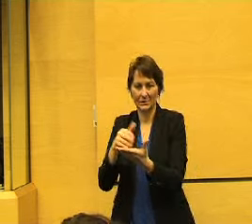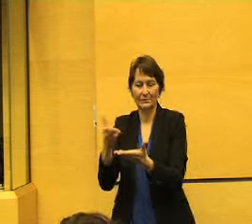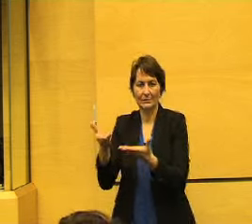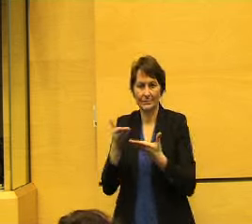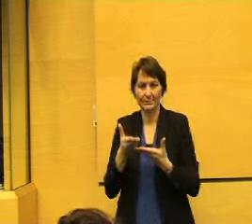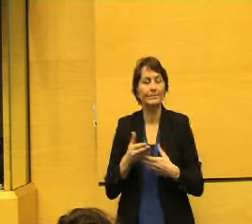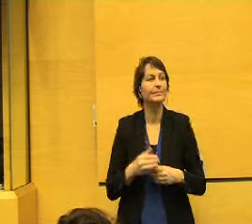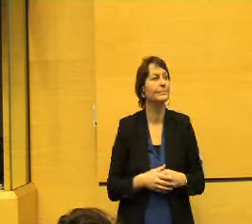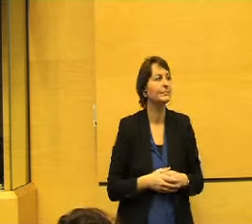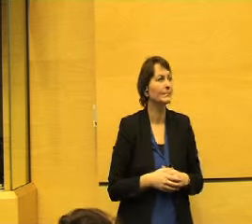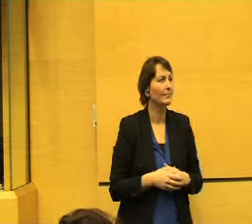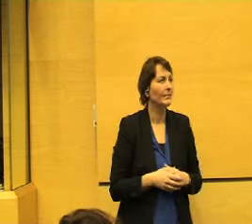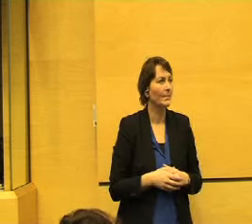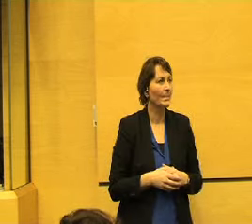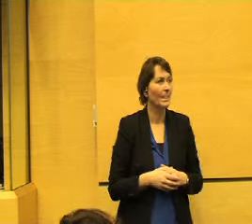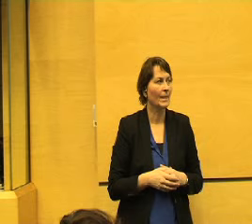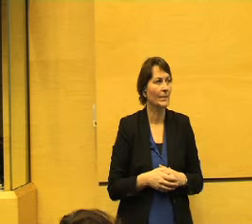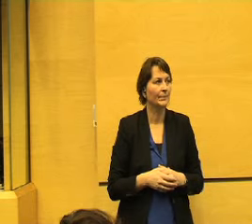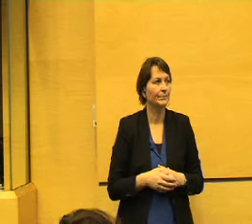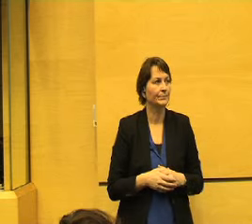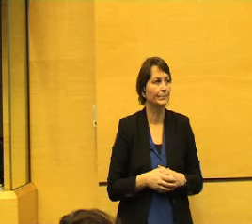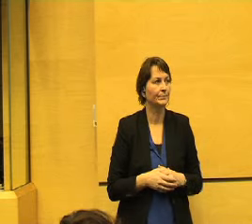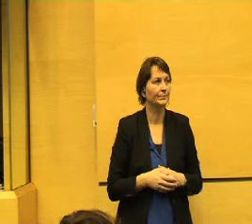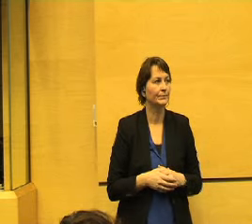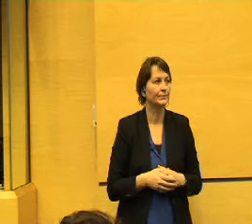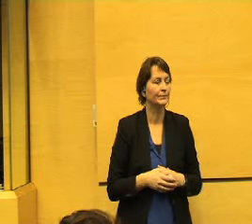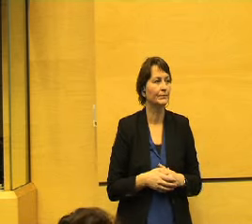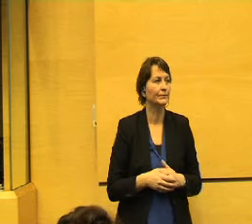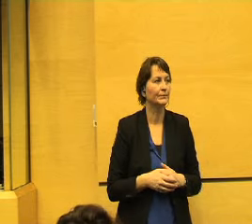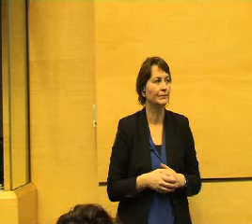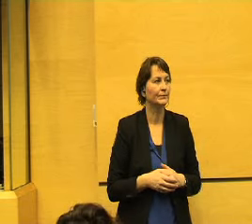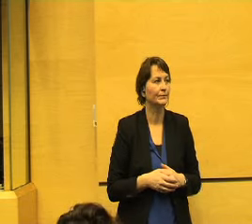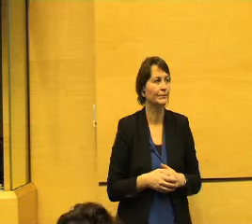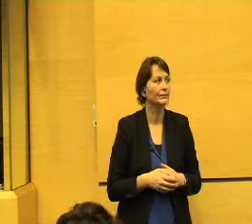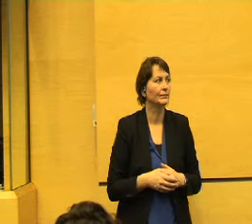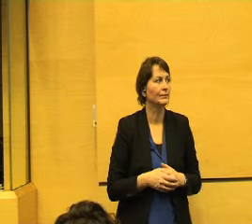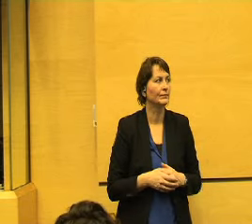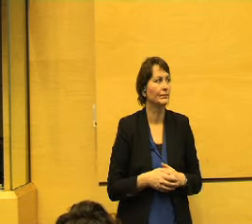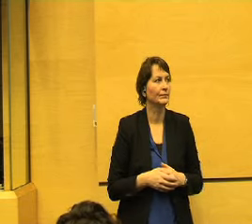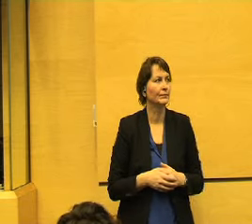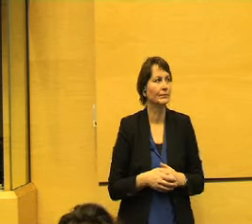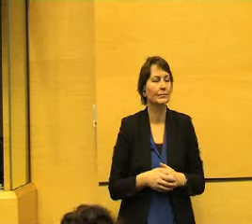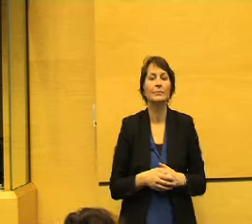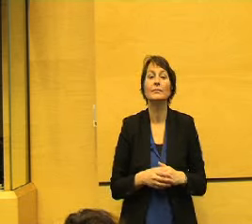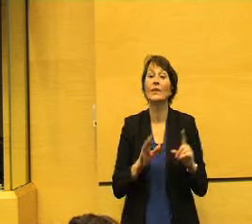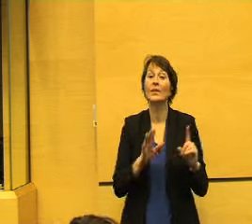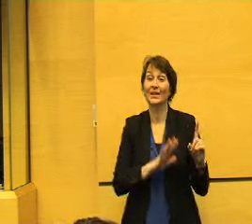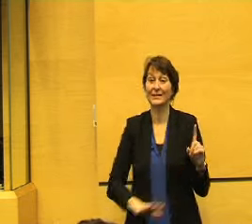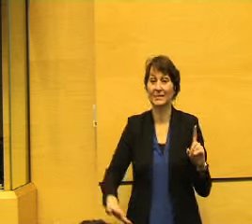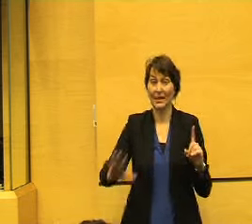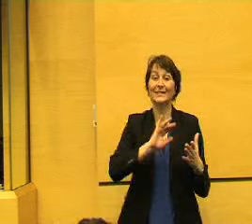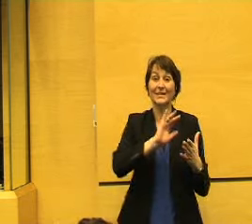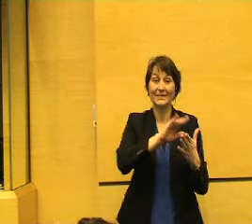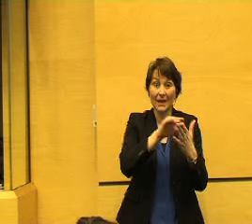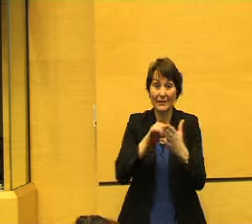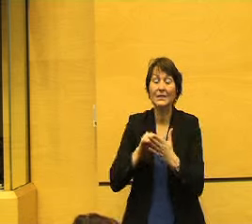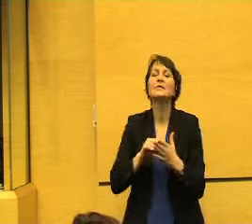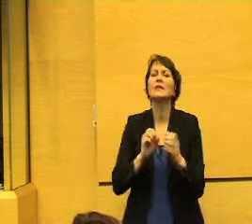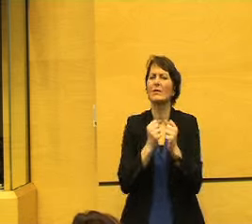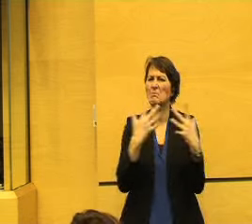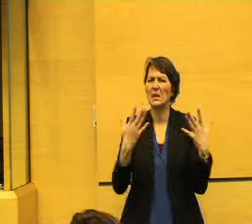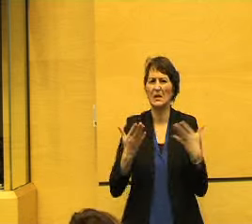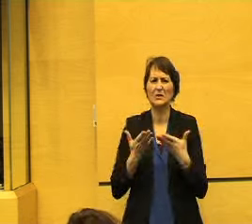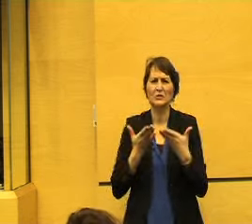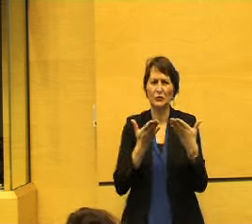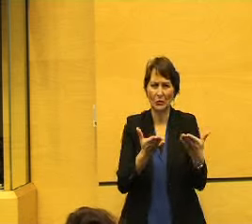with severe disabilities in all areas of Thailand. The services include peer counseling, home visit,